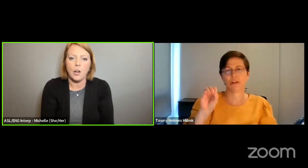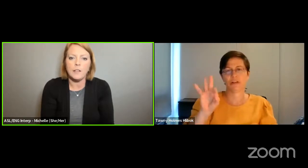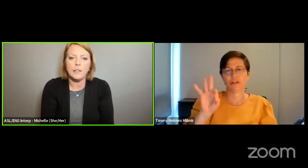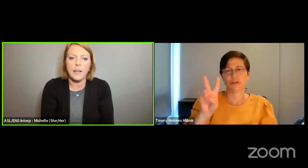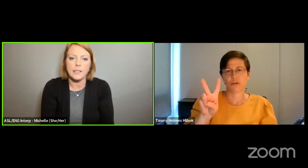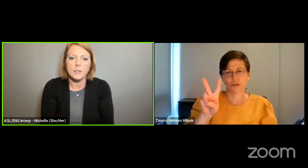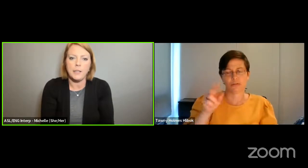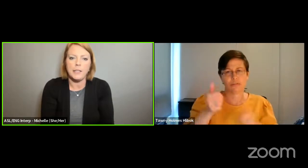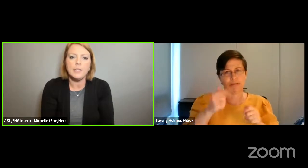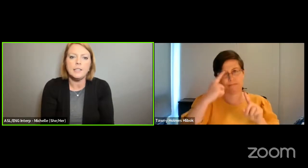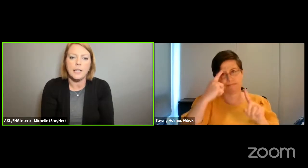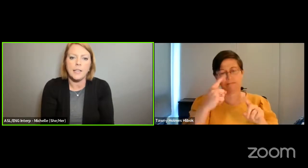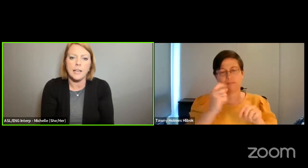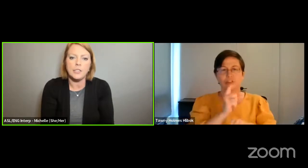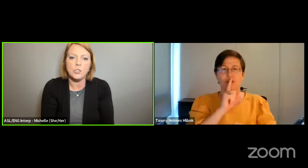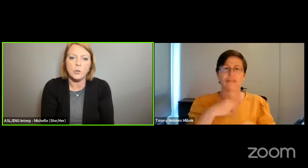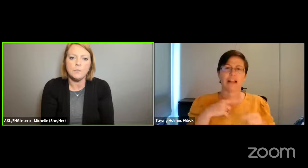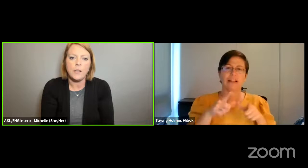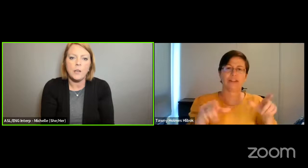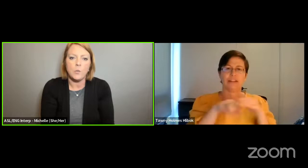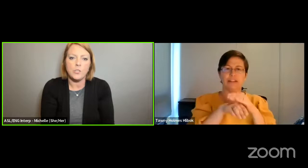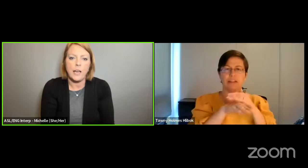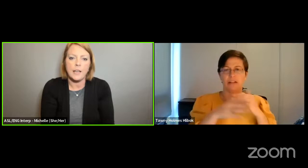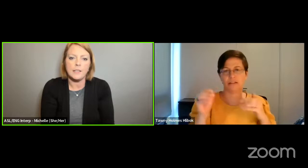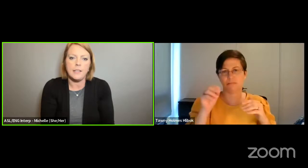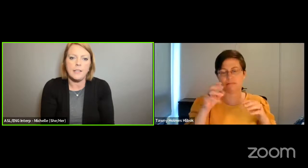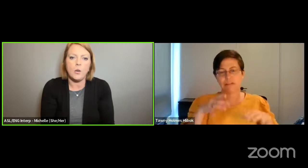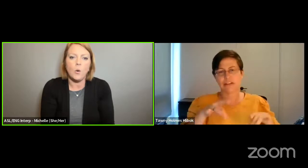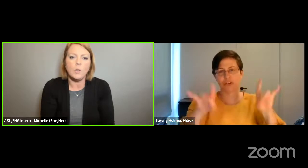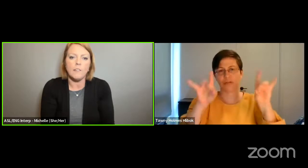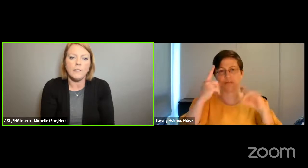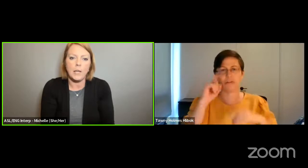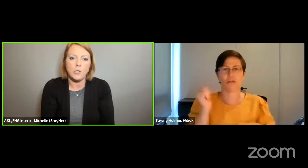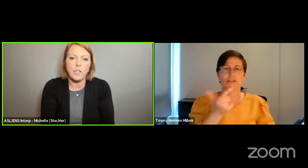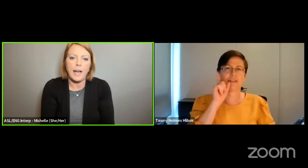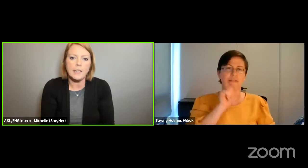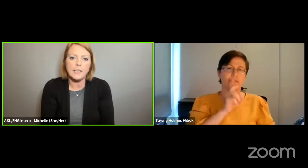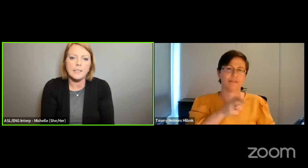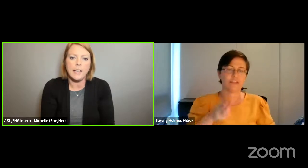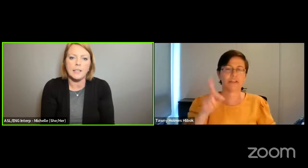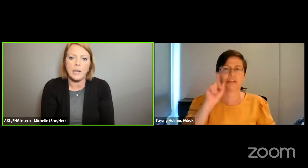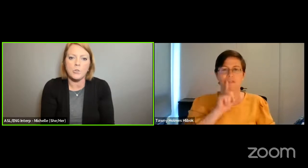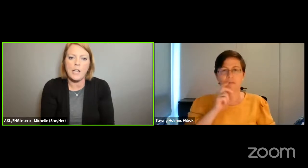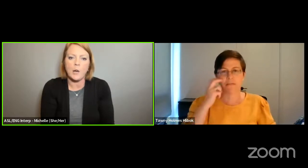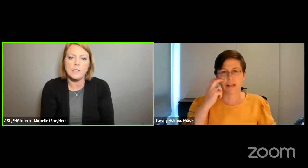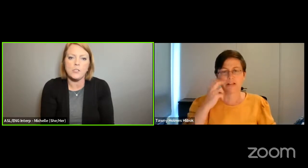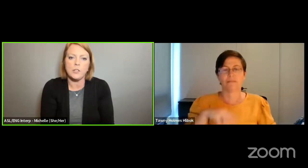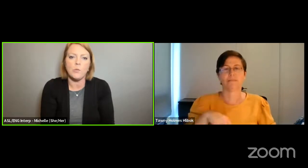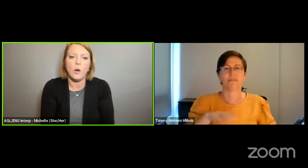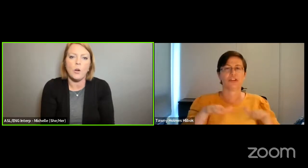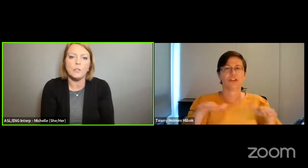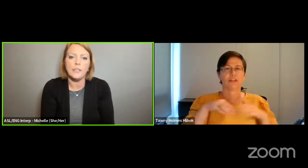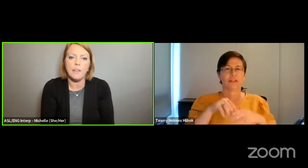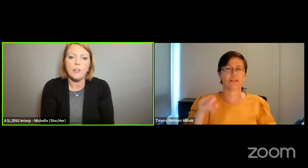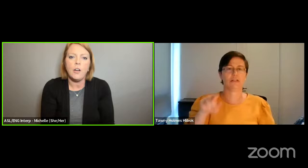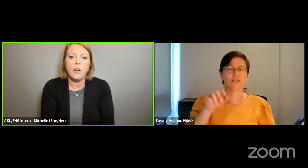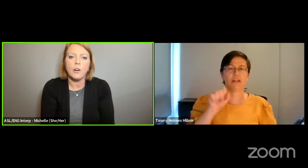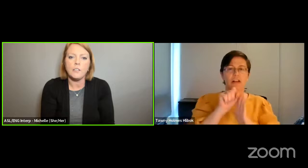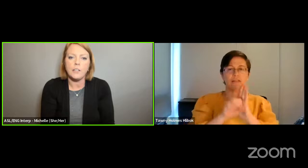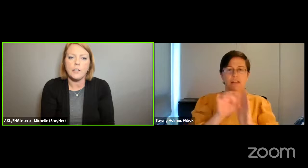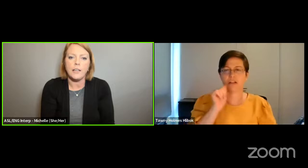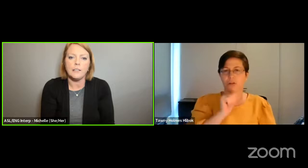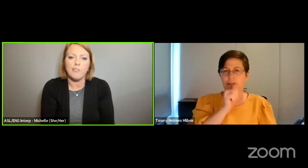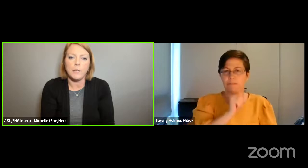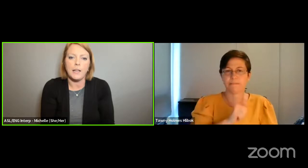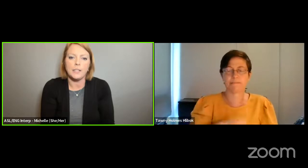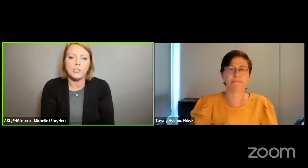the law SB 1092, which has the goal of language access and language acquisition for all deaf, hard